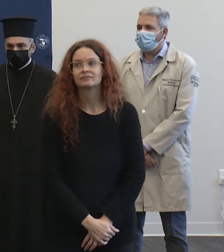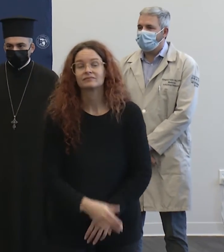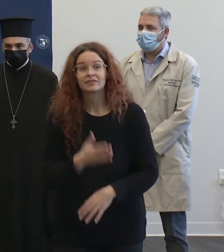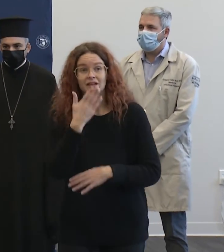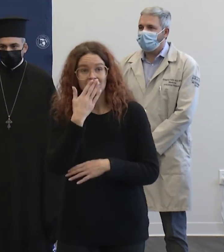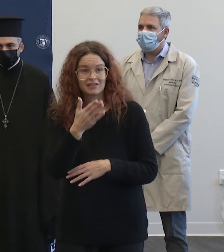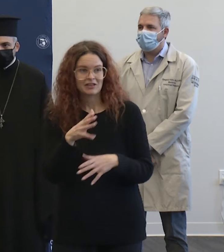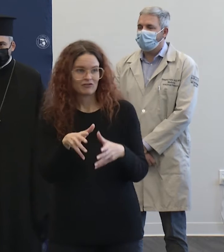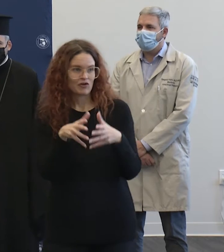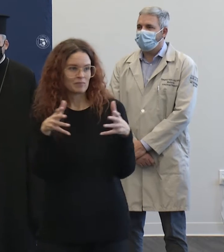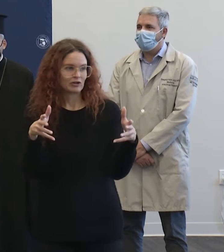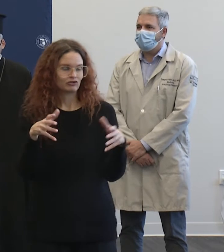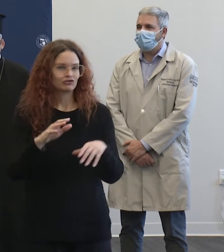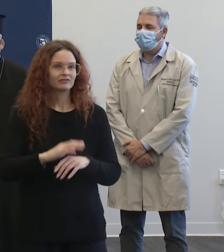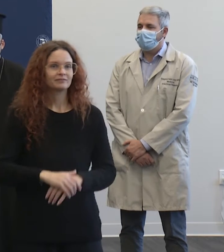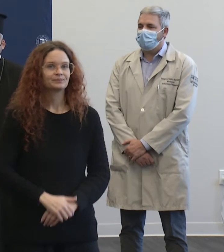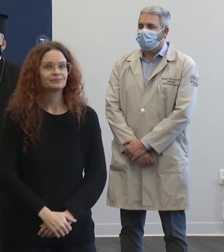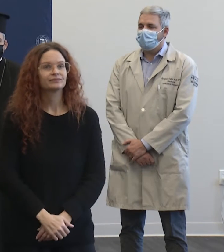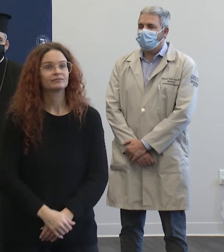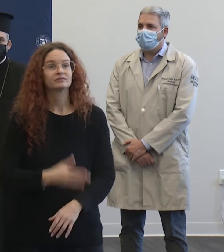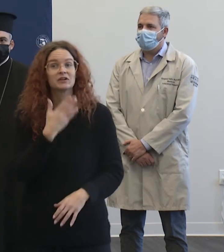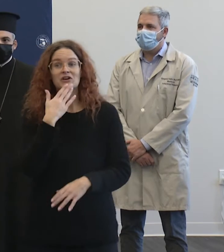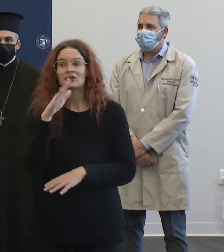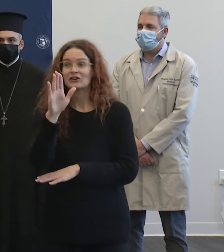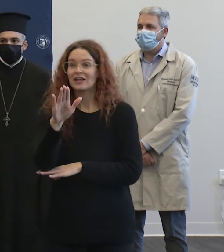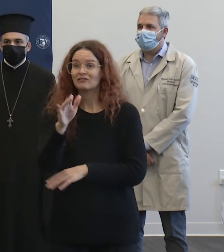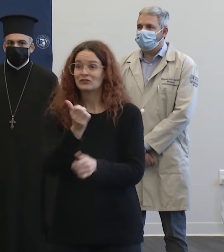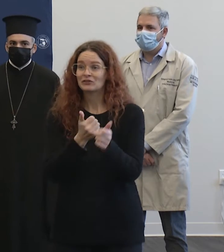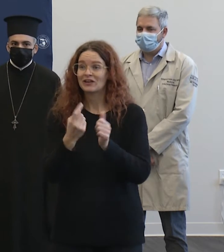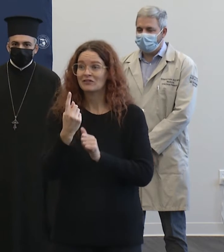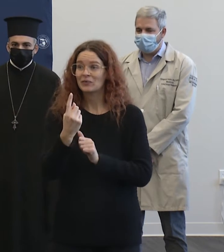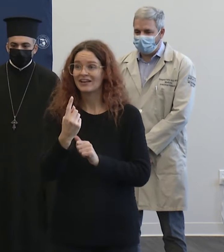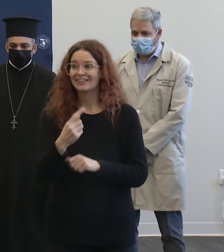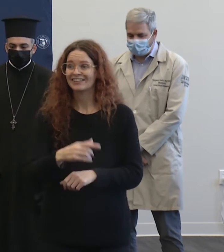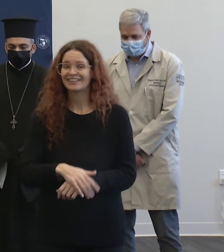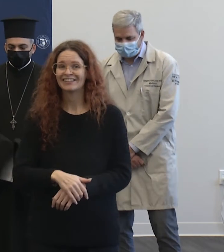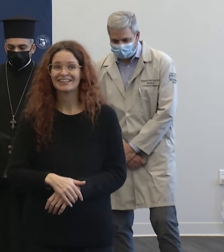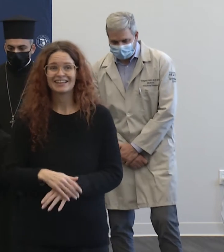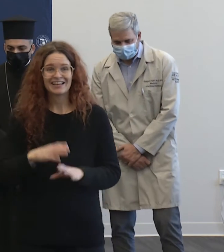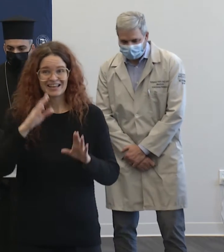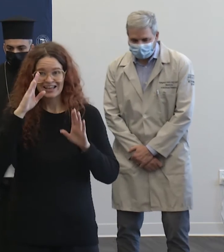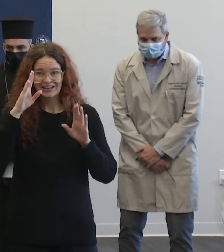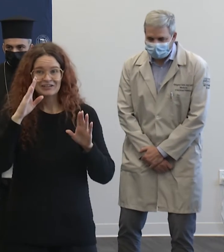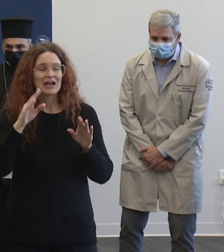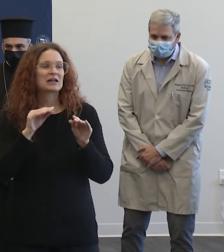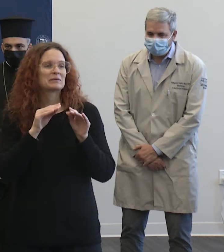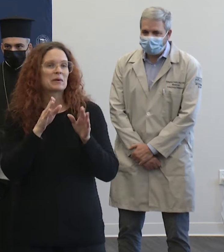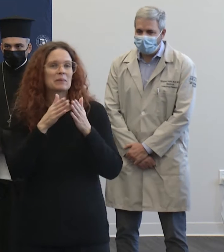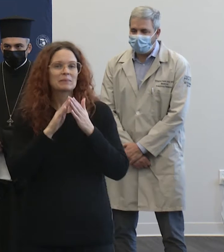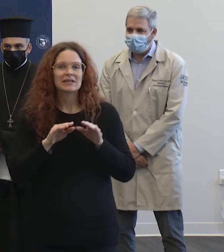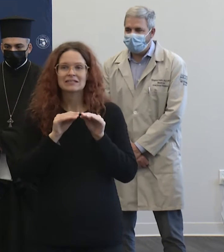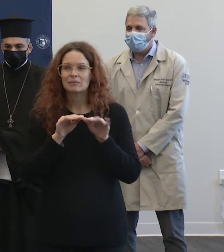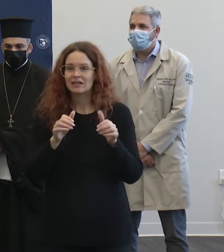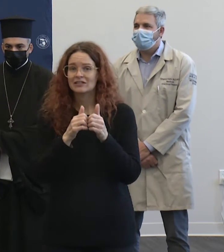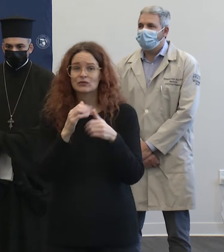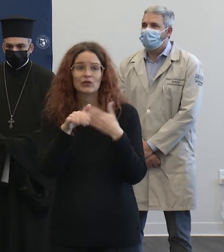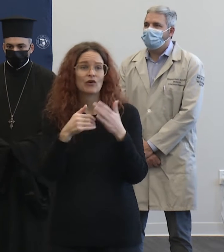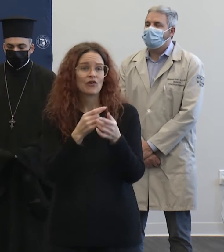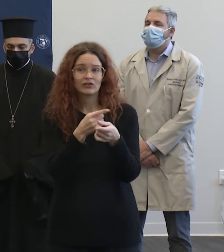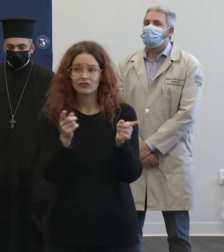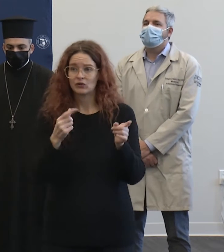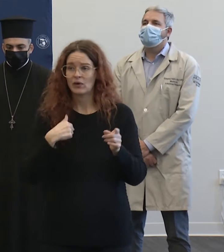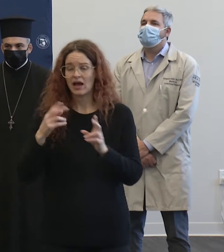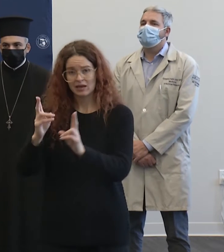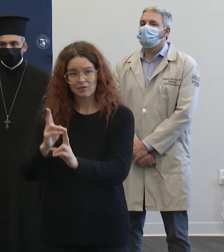Thank you very much. Good afternoon, everyone, and greetings of peace and blessings with all of you. I'm honored